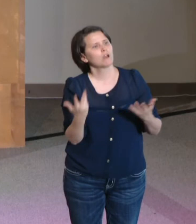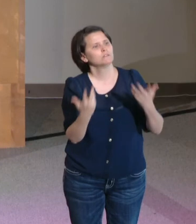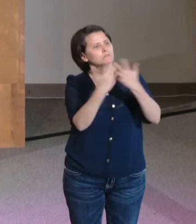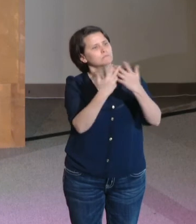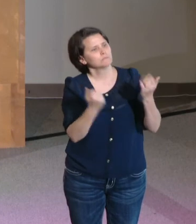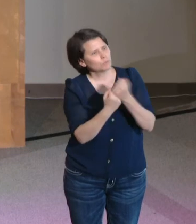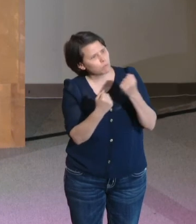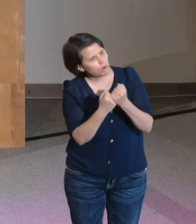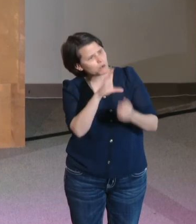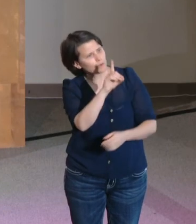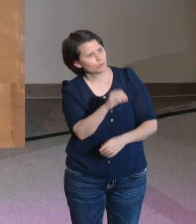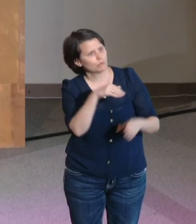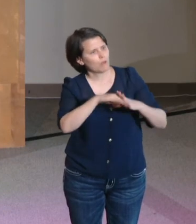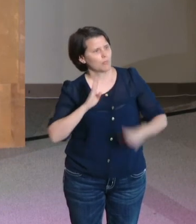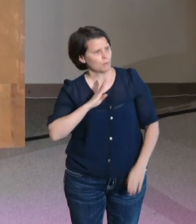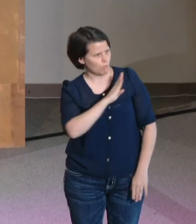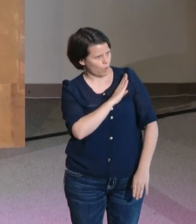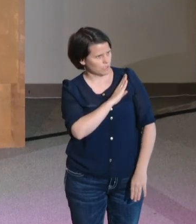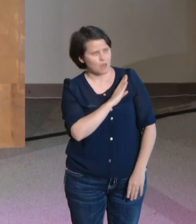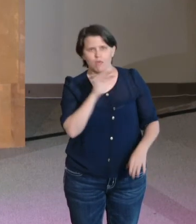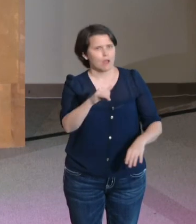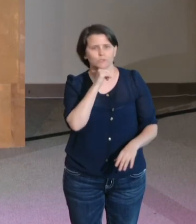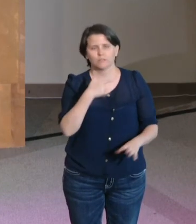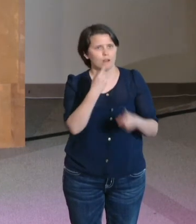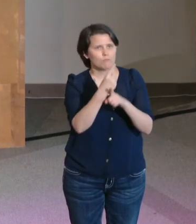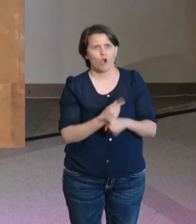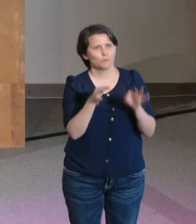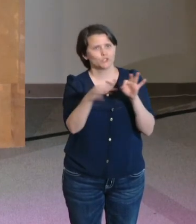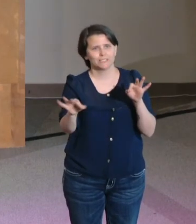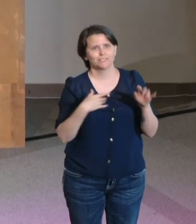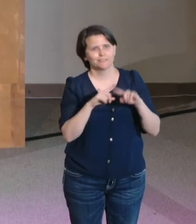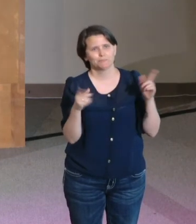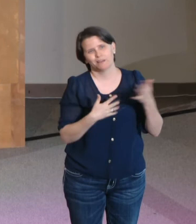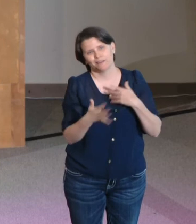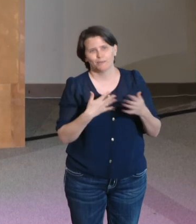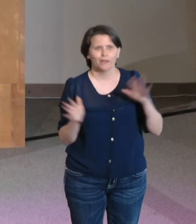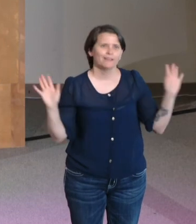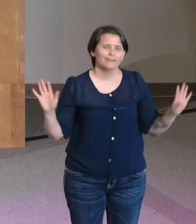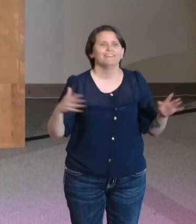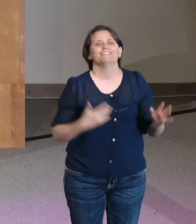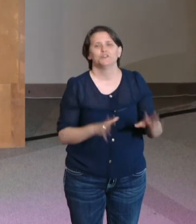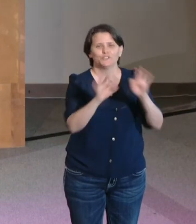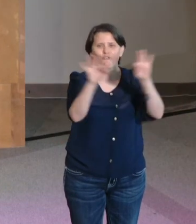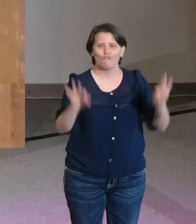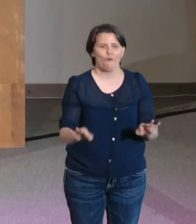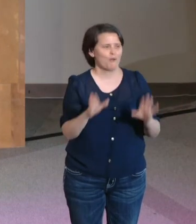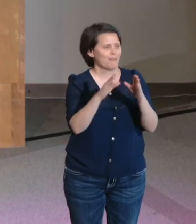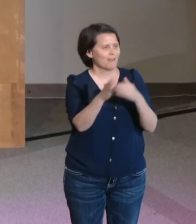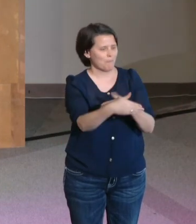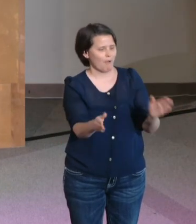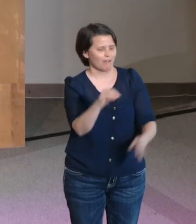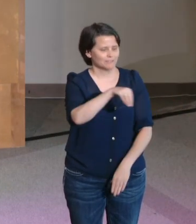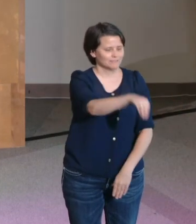do on the board, that's not a grammatically correct sentence, but you know what I mean. There are forms and a box out there for you to put